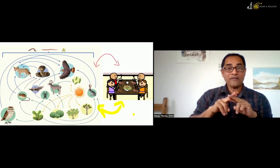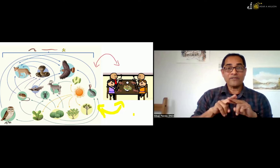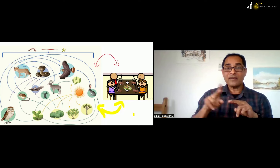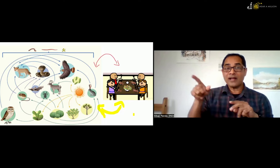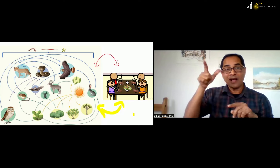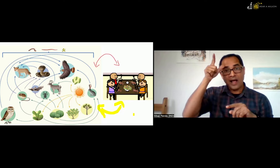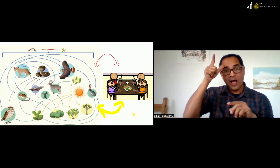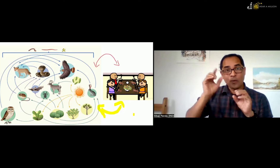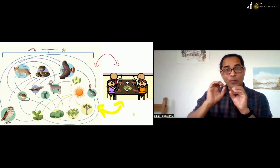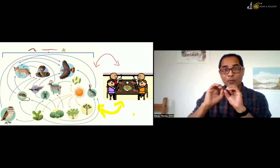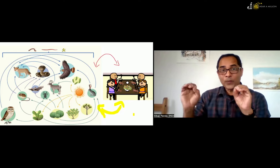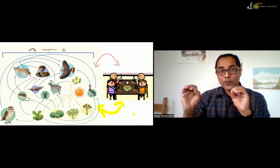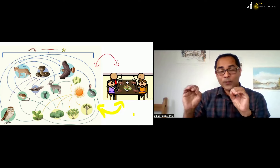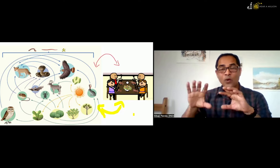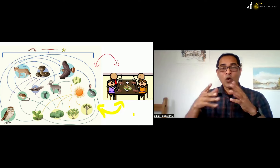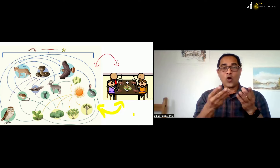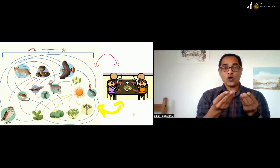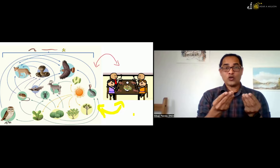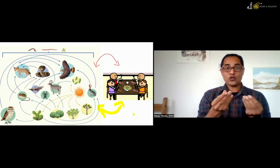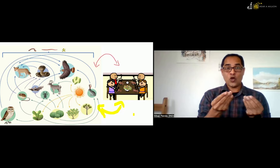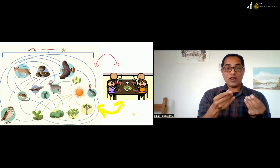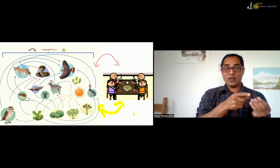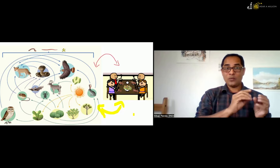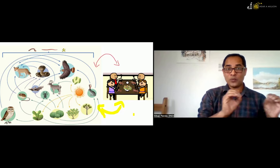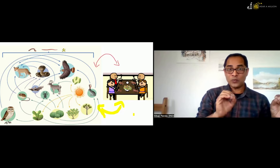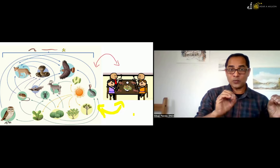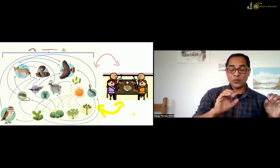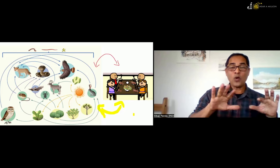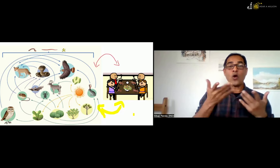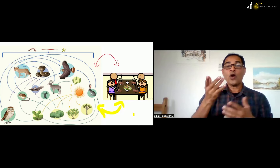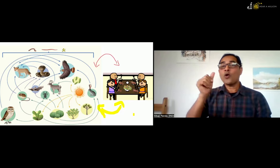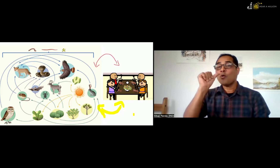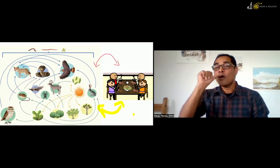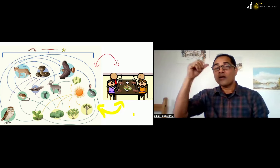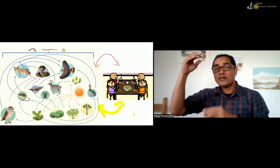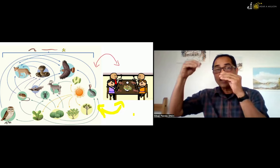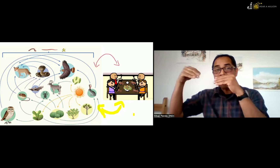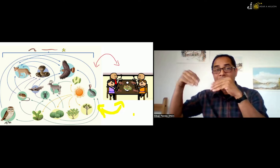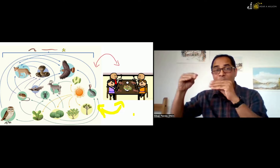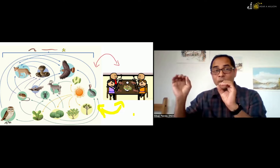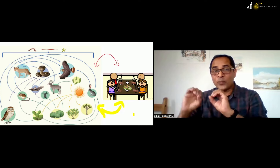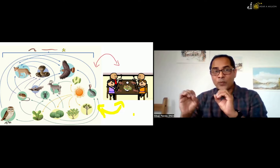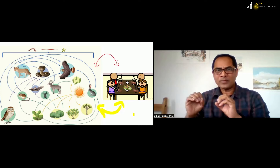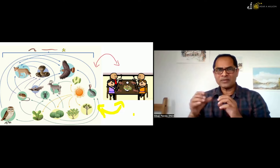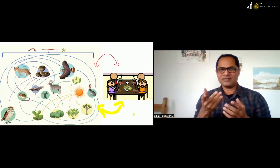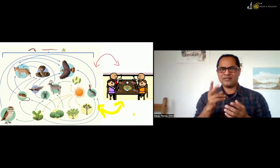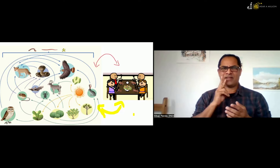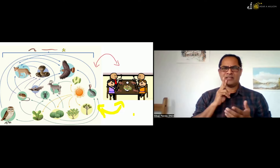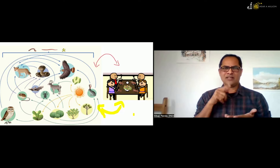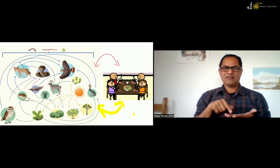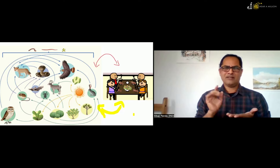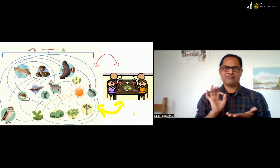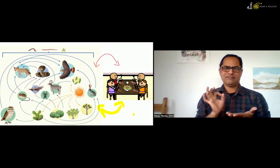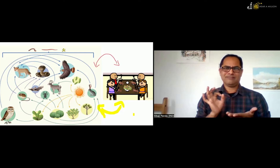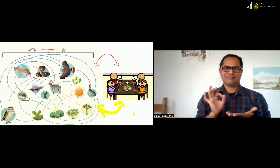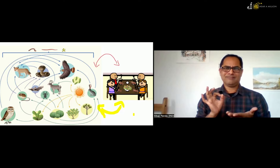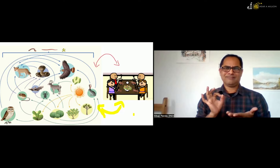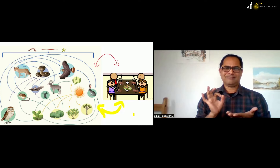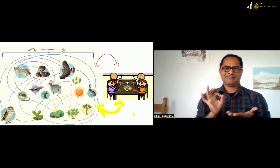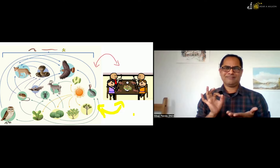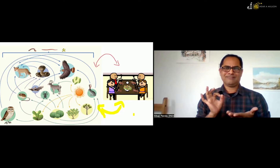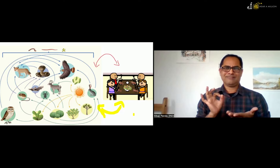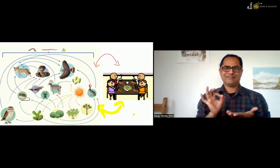It's mostly cow dung. If there are no cows, if there's no good soil, if there's no rain,